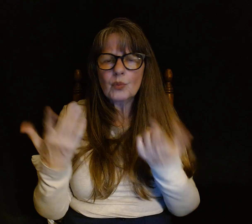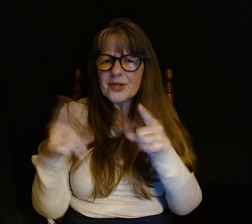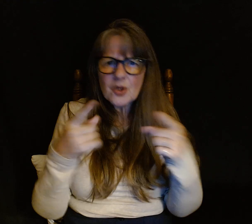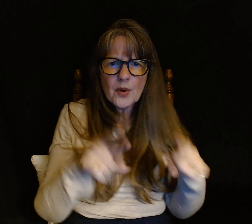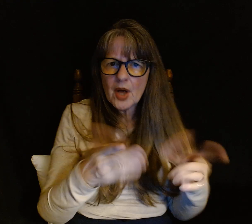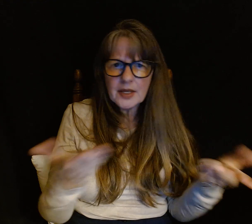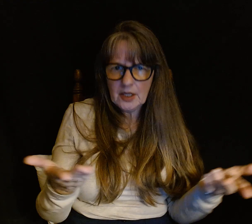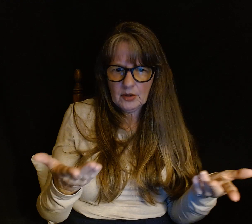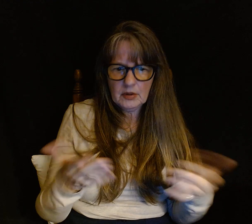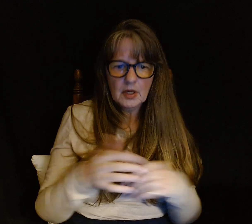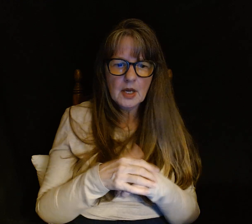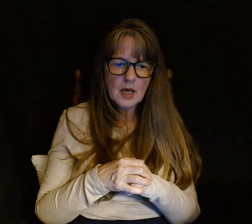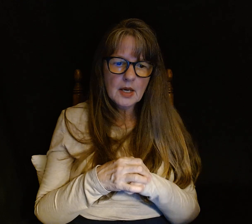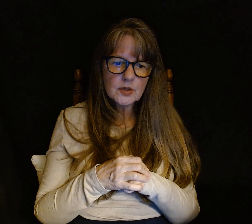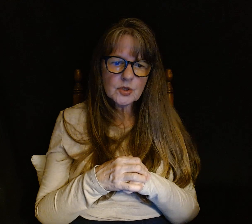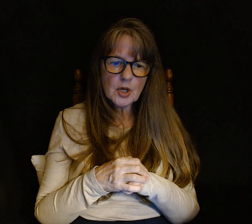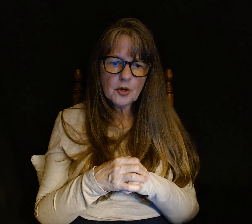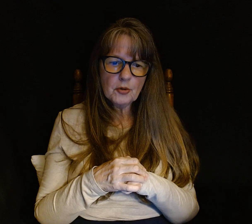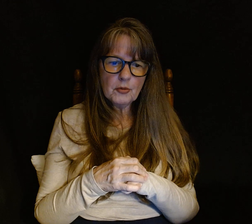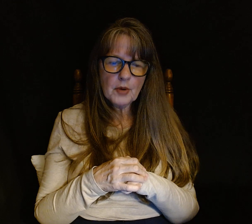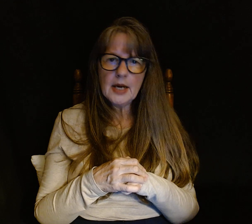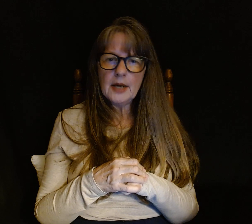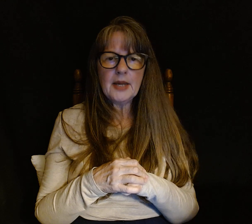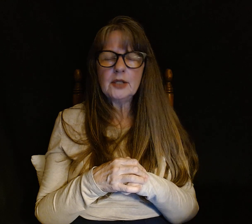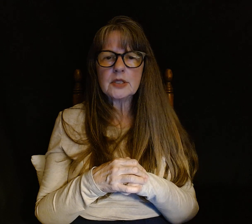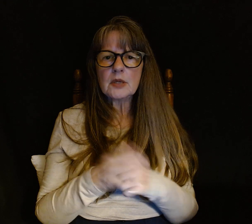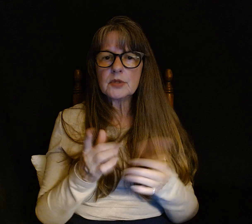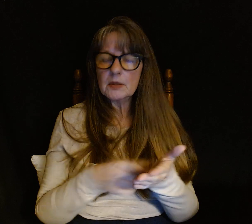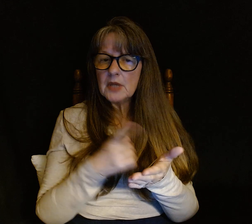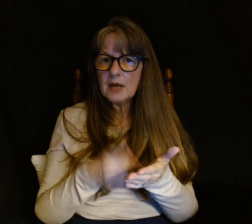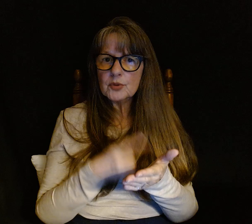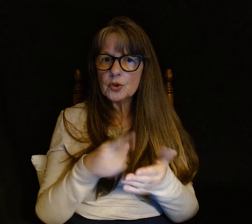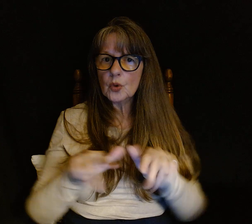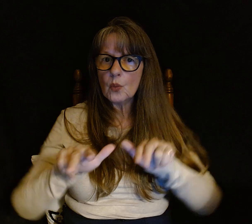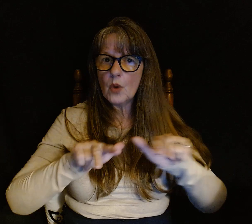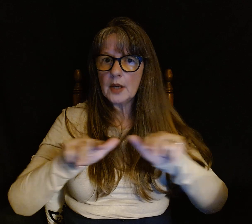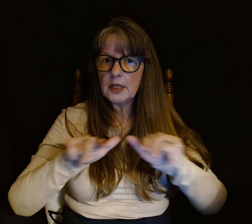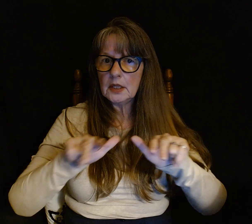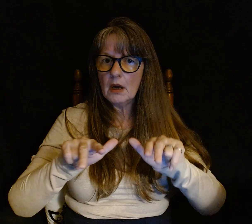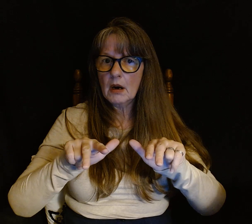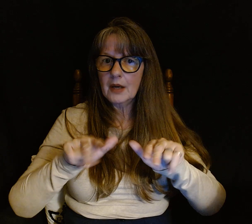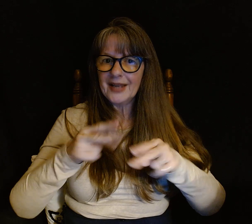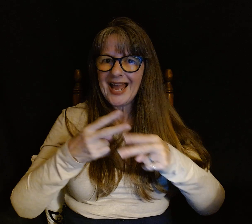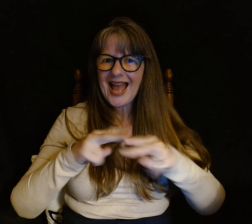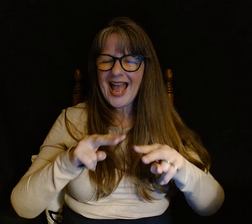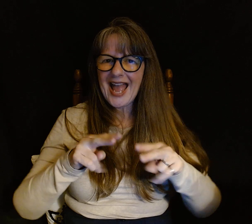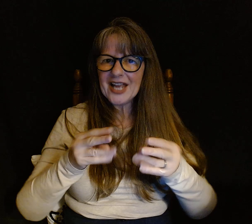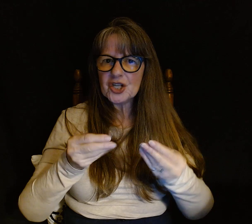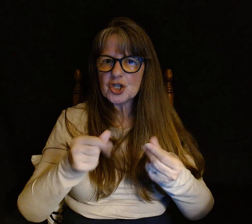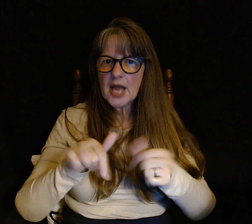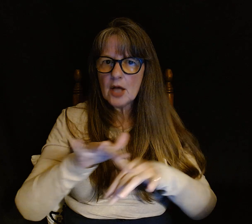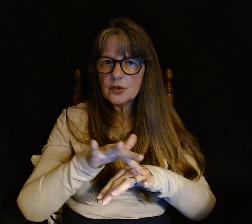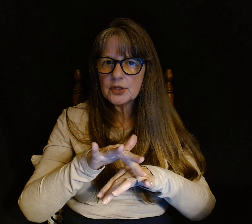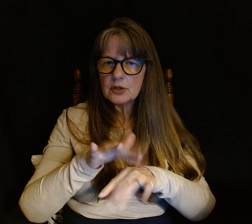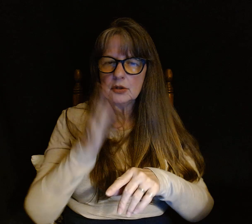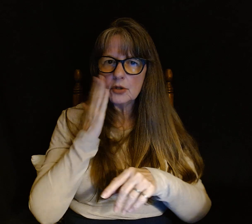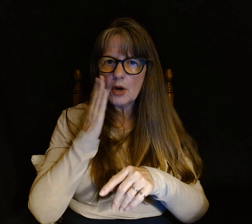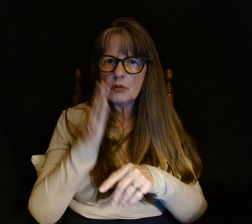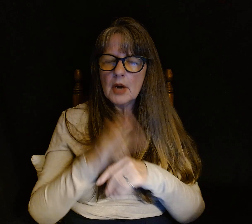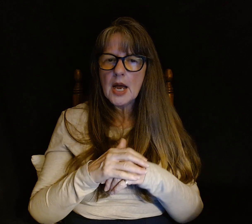going on here? So, and so sometimes you're walking on eggshells,